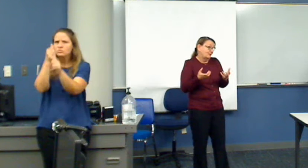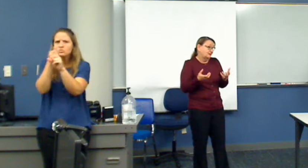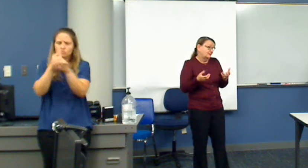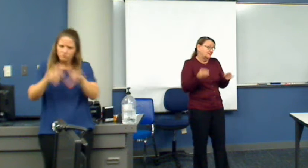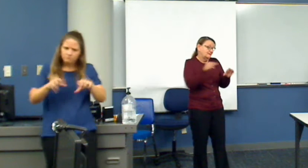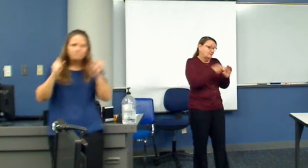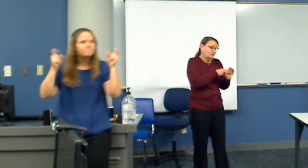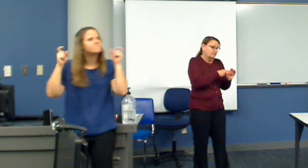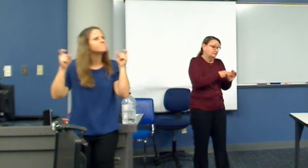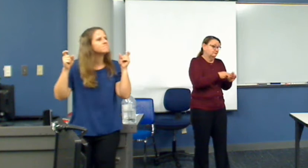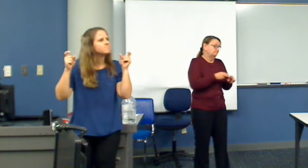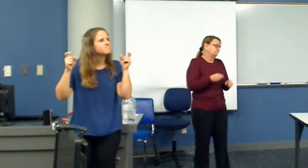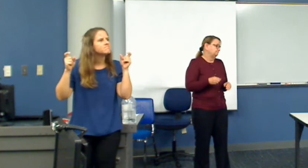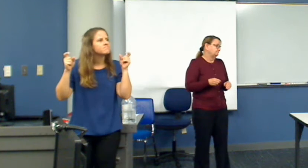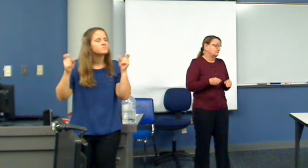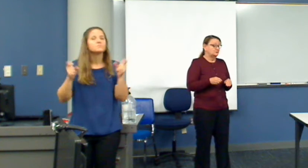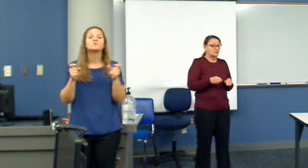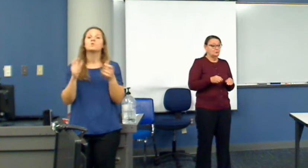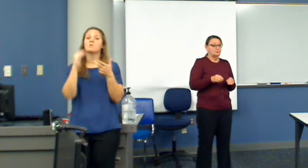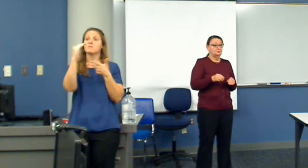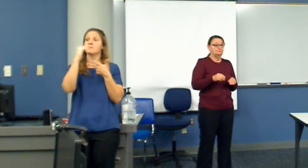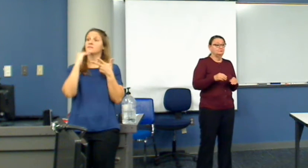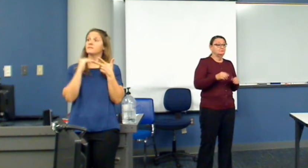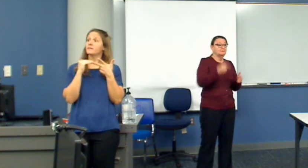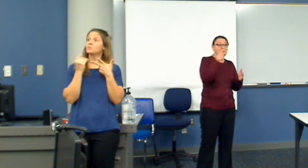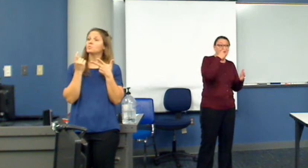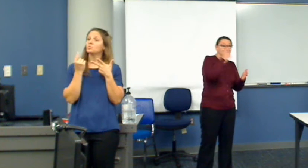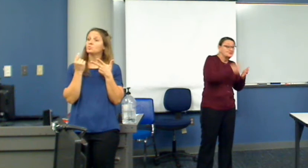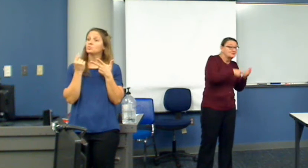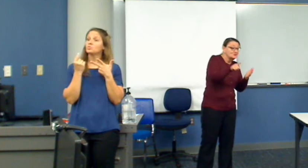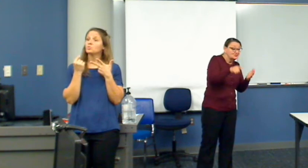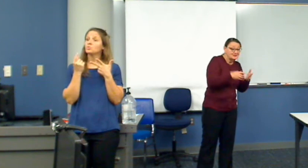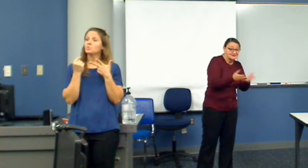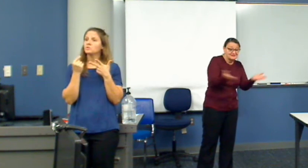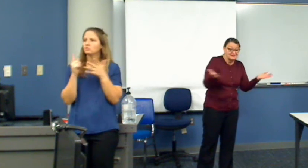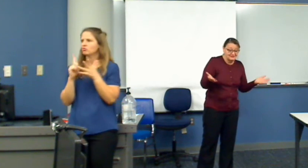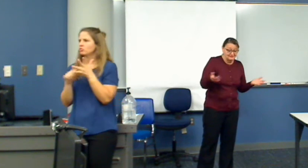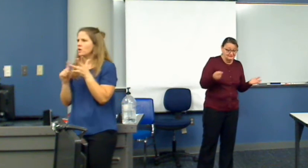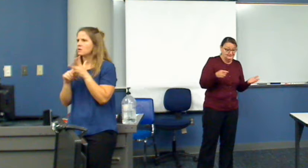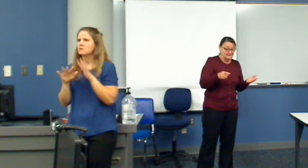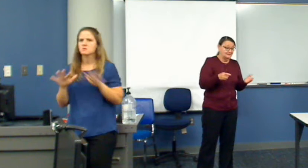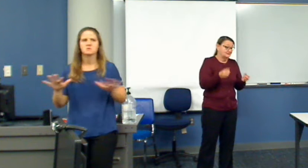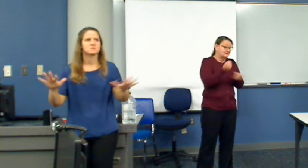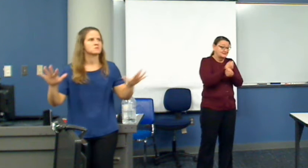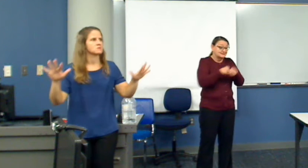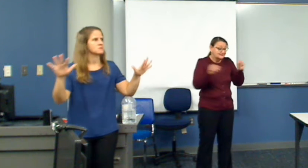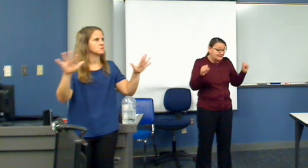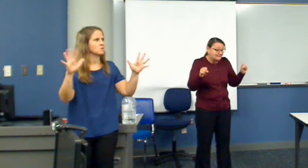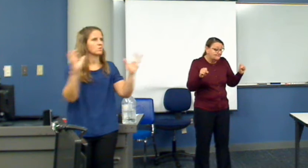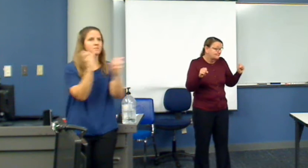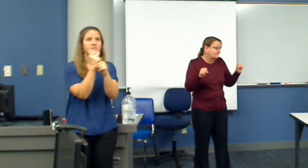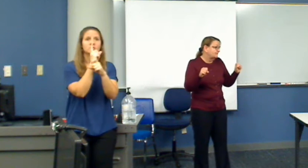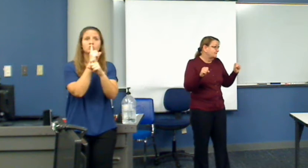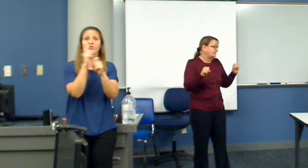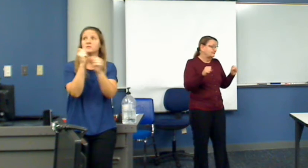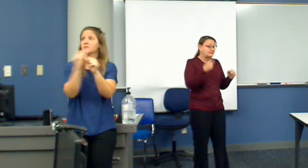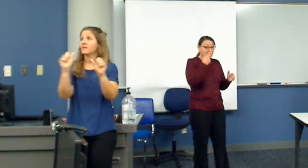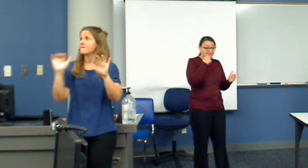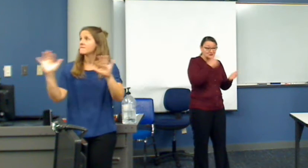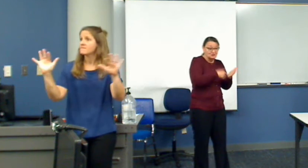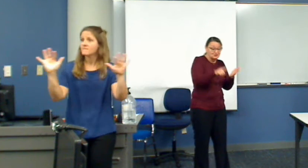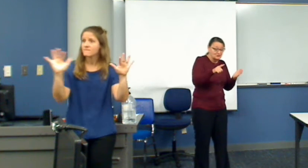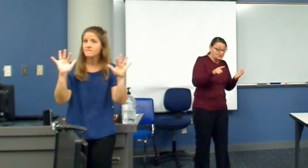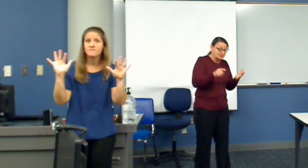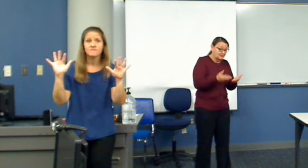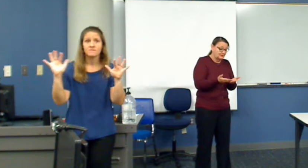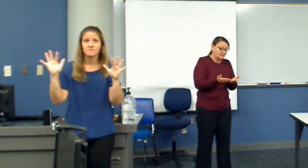check the scene is the next thing we're going to do, because we don't want to make sure it's safe too. We don't want to become victim. Then we're going to check the victim again. We're going